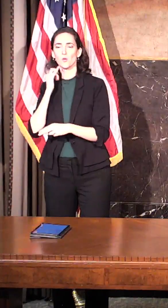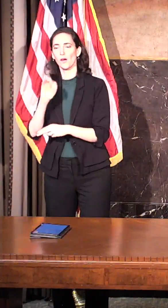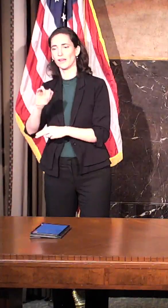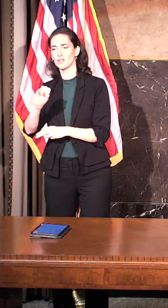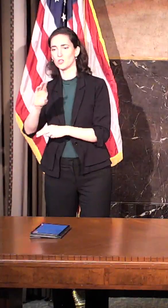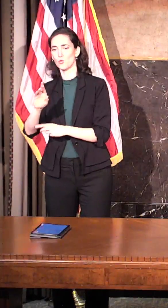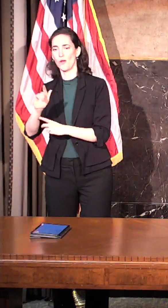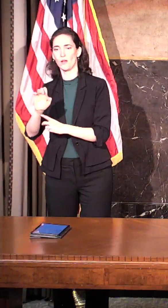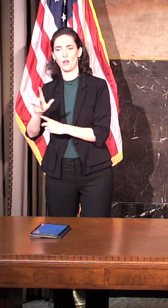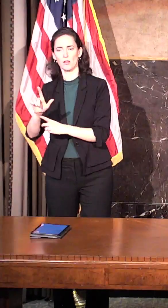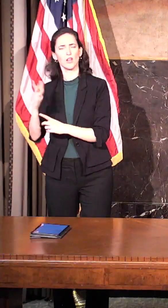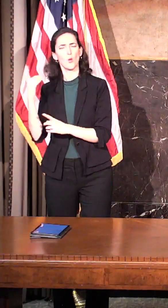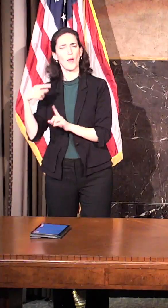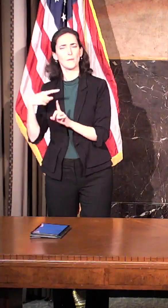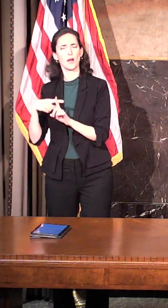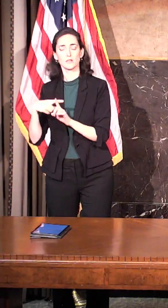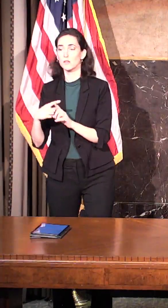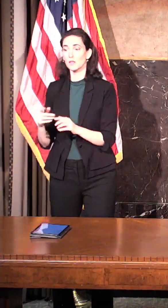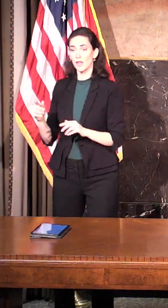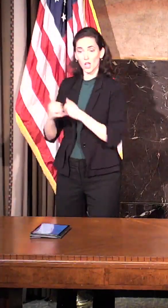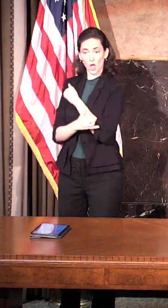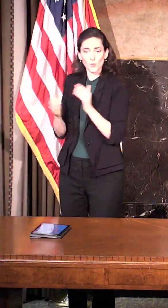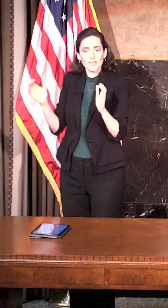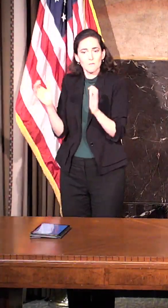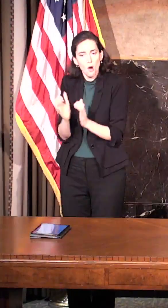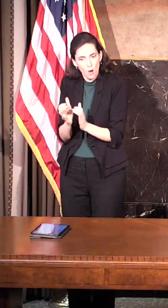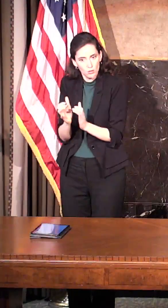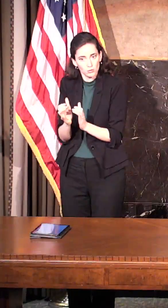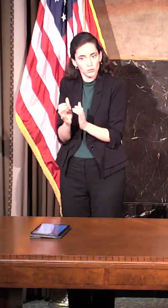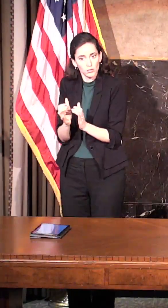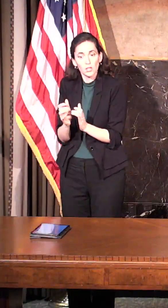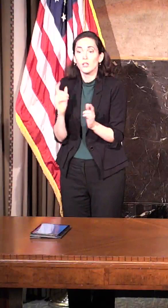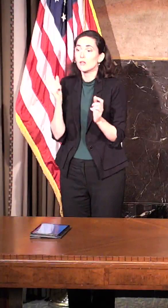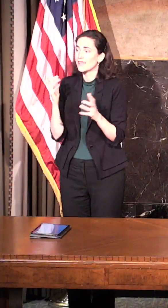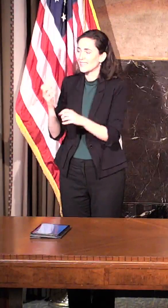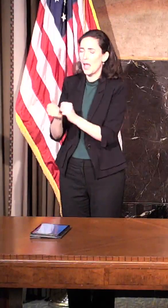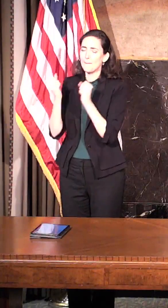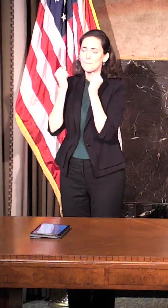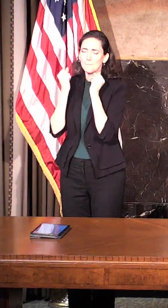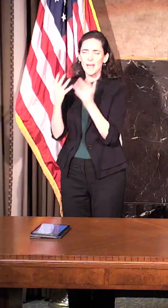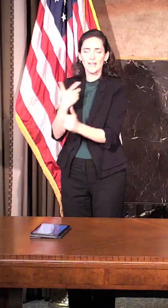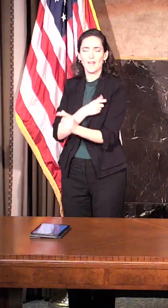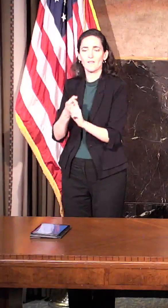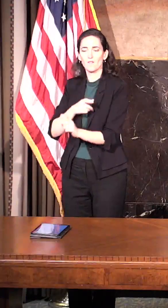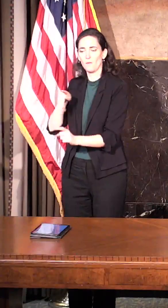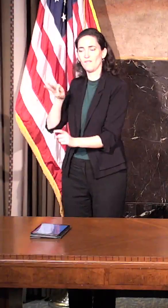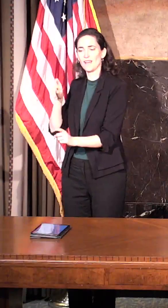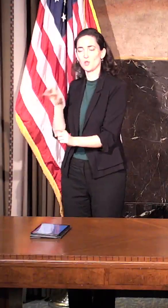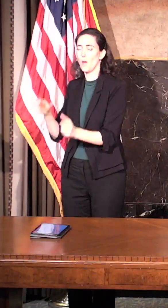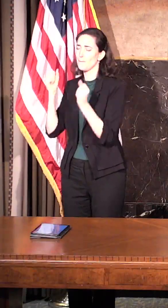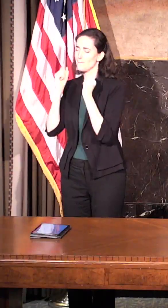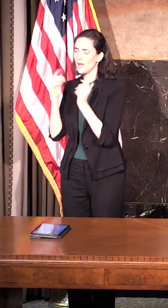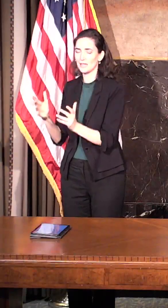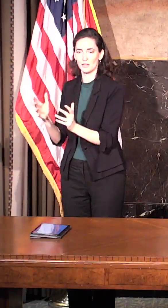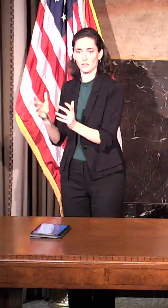really. Relatively small population country. They got a ton of doses from Pfizer. They have a lot of doses from Pfizer. They've been able to vaccinate